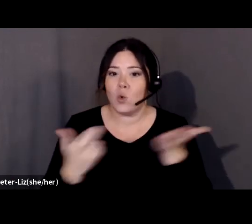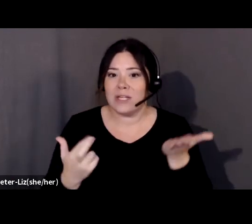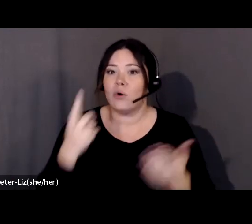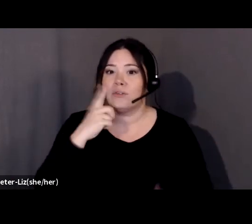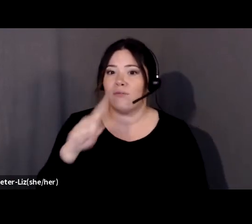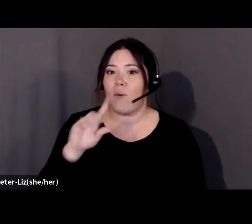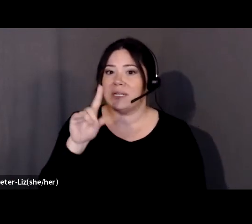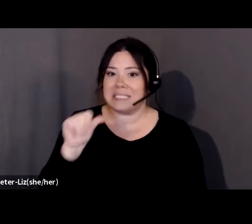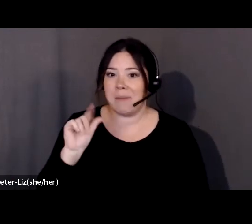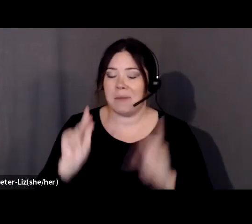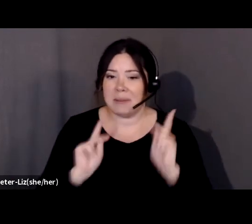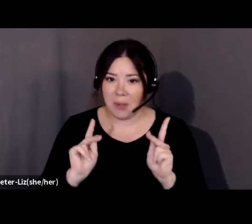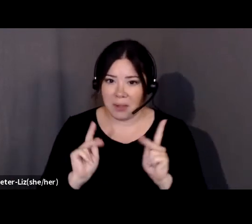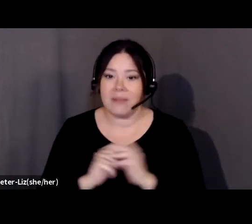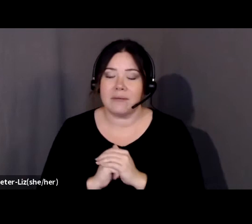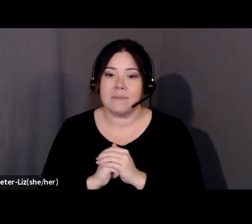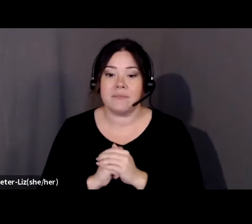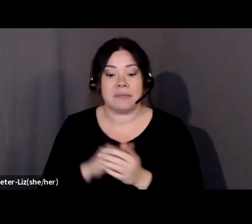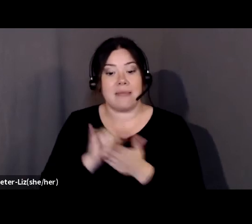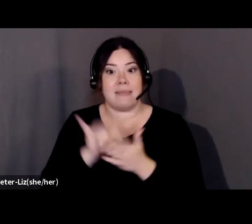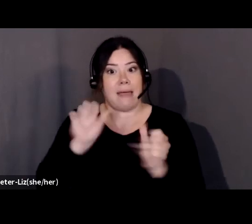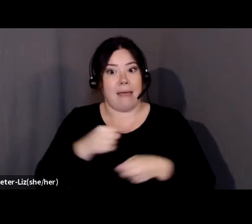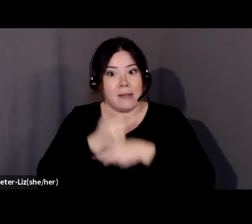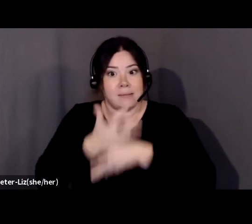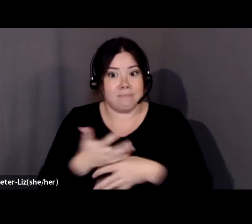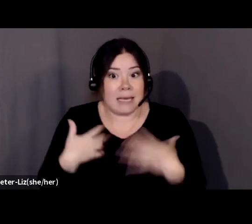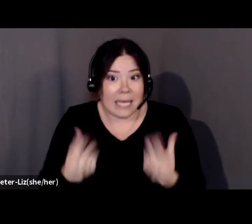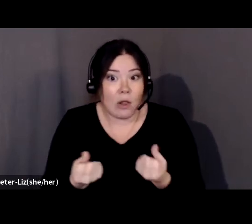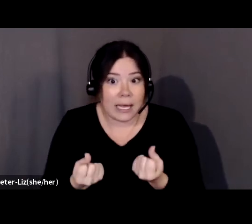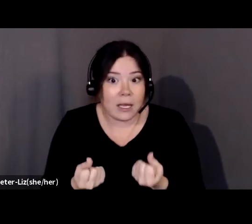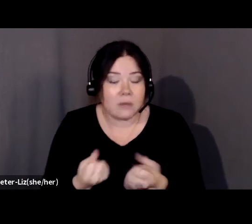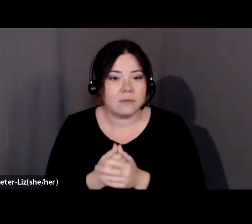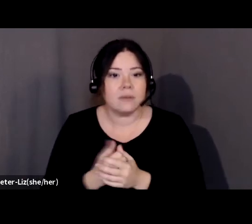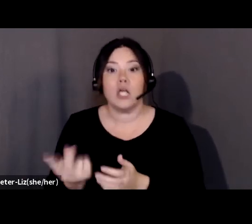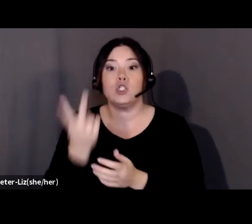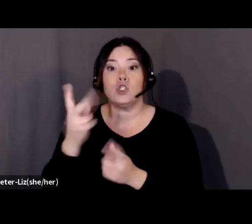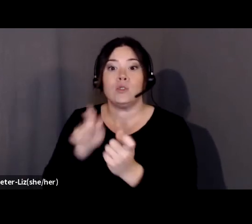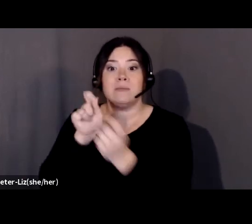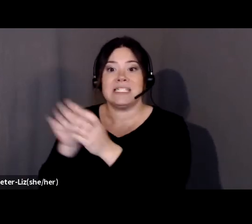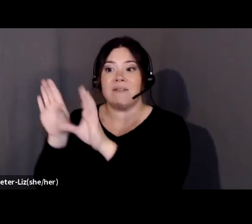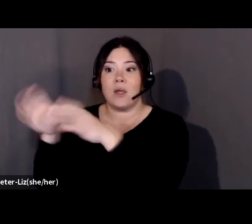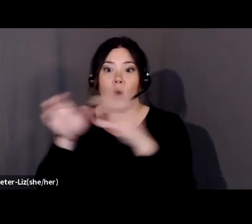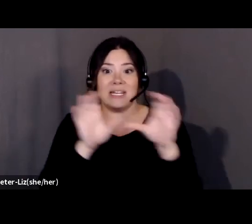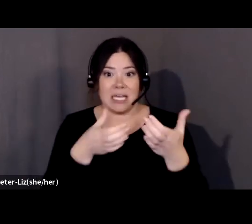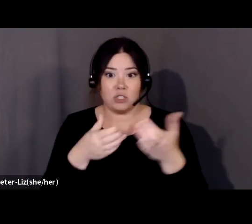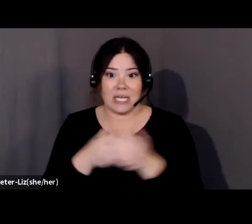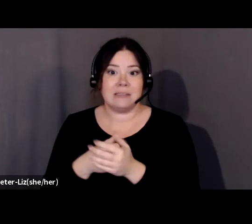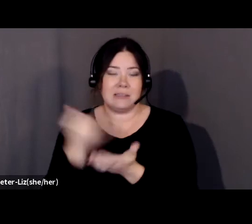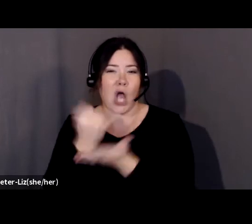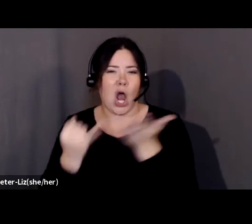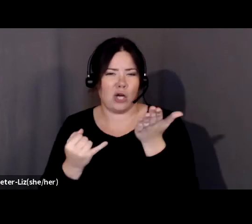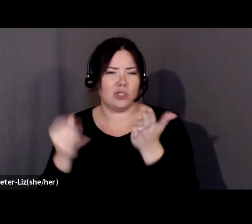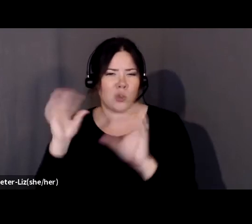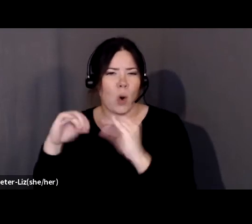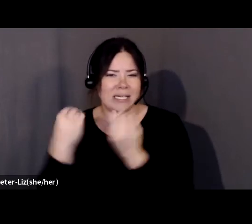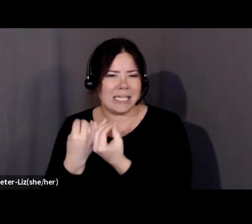people and a form of healing, and 2 specific organizations, art organizations that work